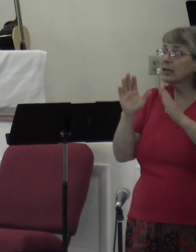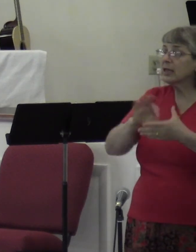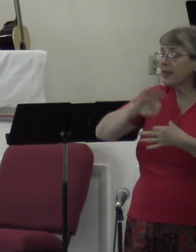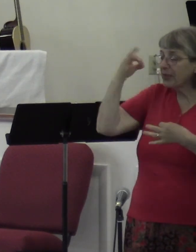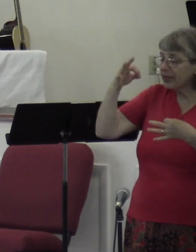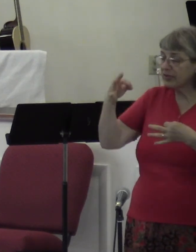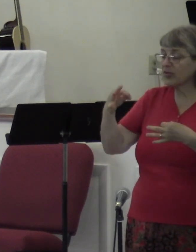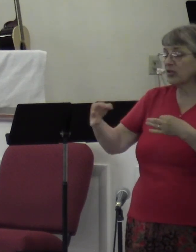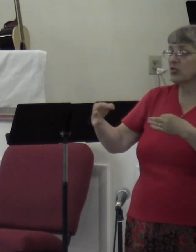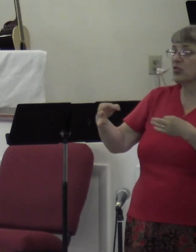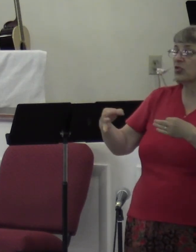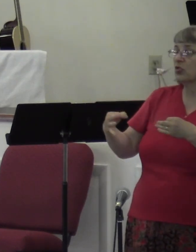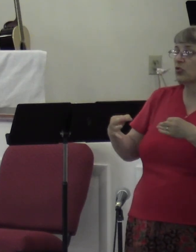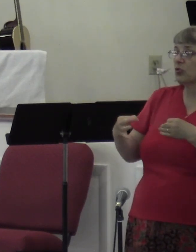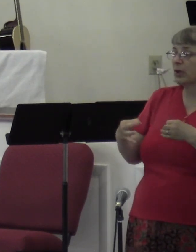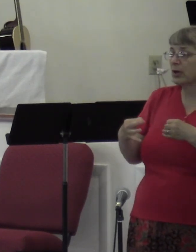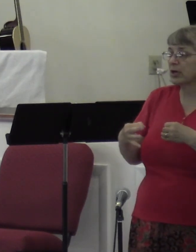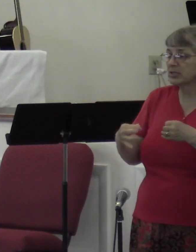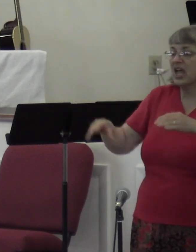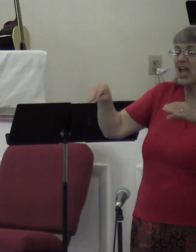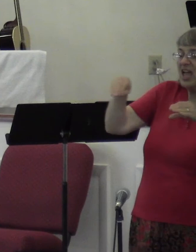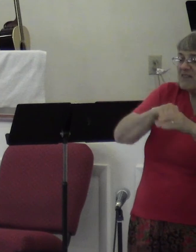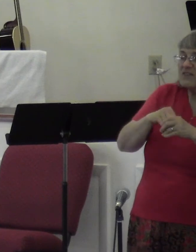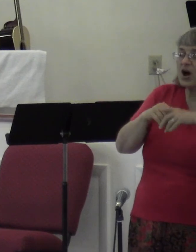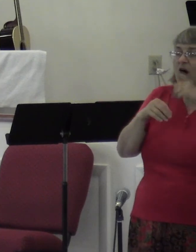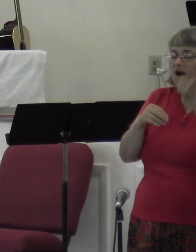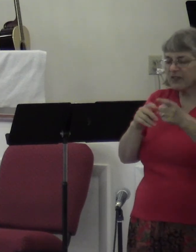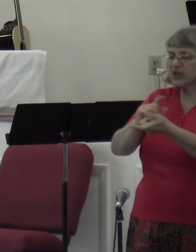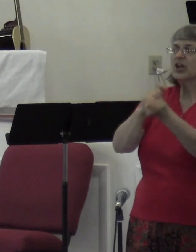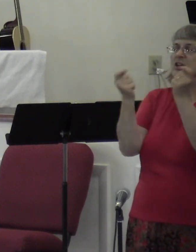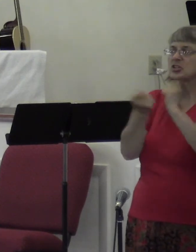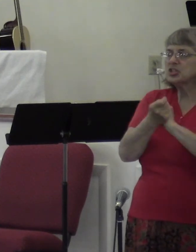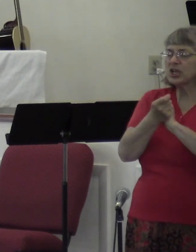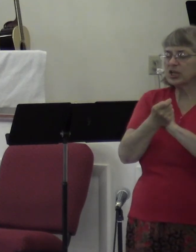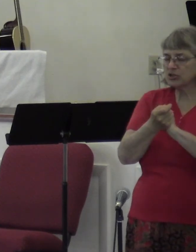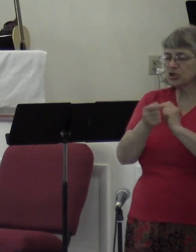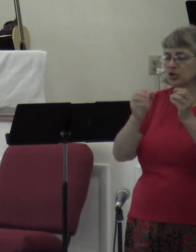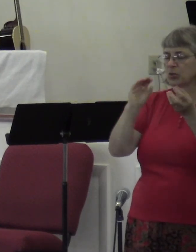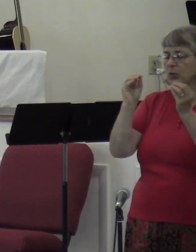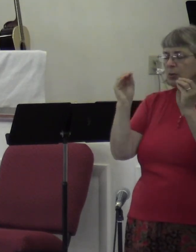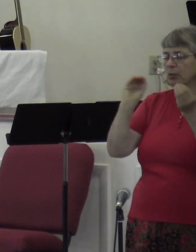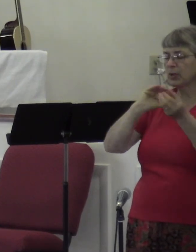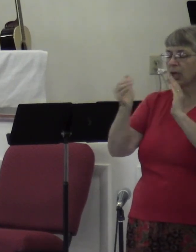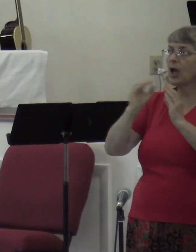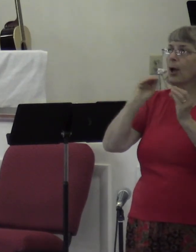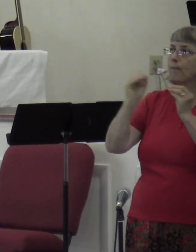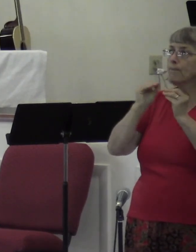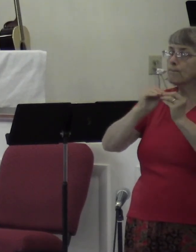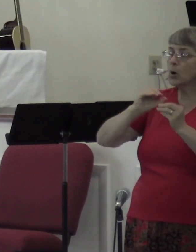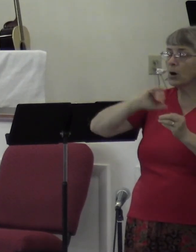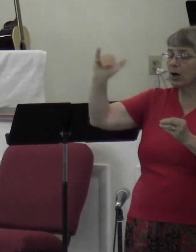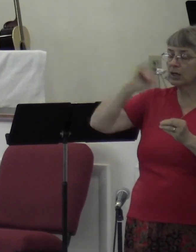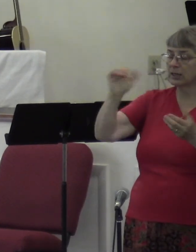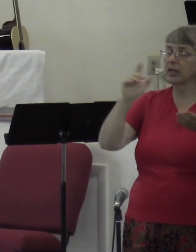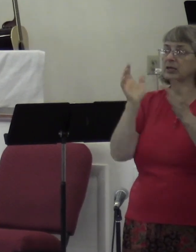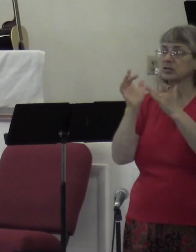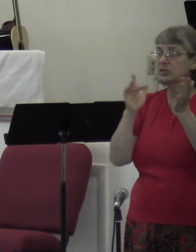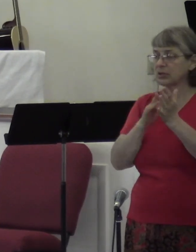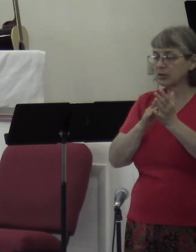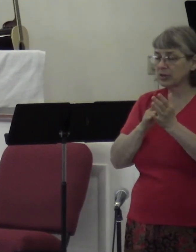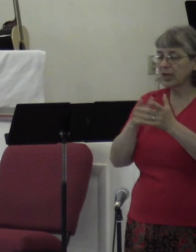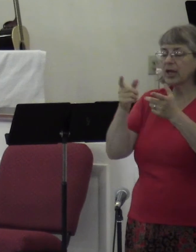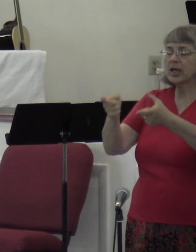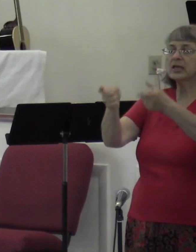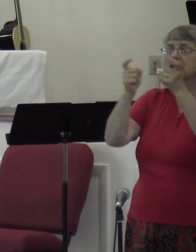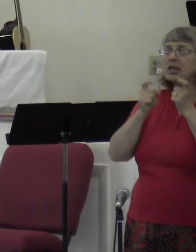somehow engage you. Allow that Spirit to begin to change you into the image of Jesus Christ minute by minute, day by day, and to